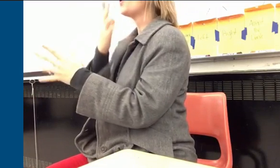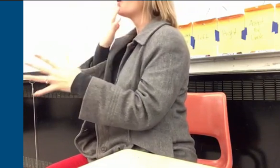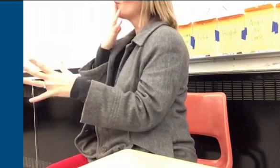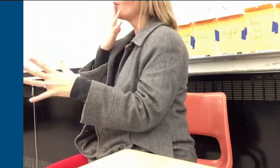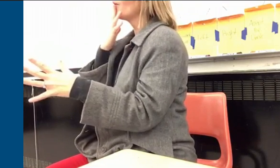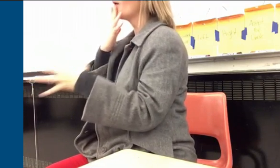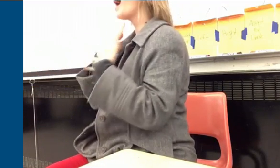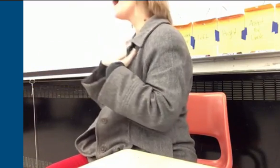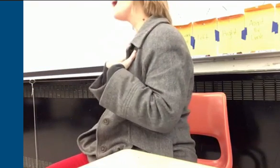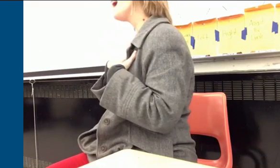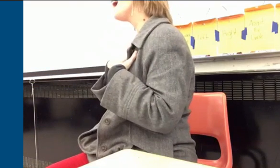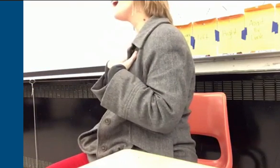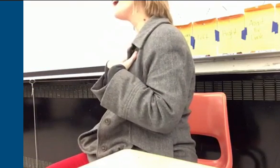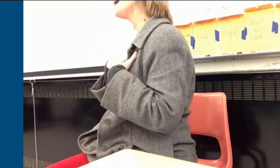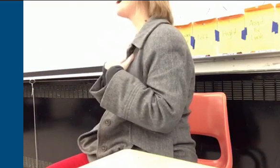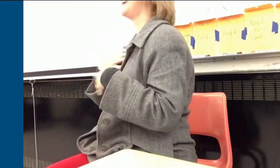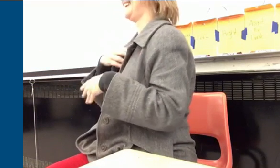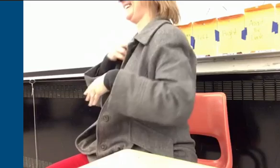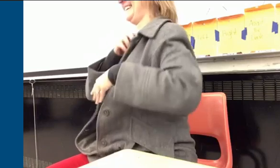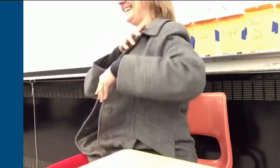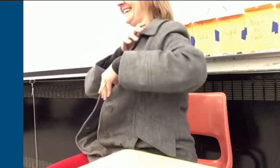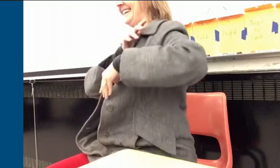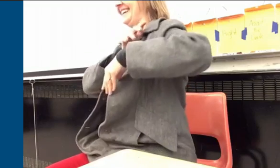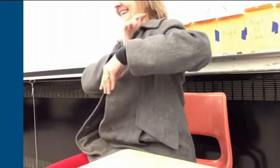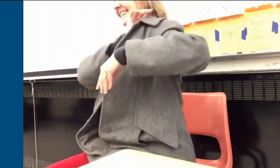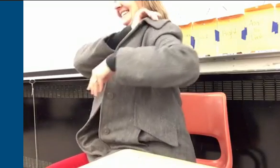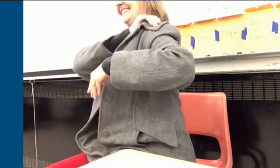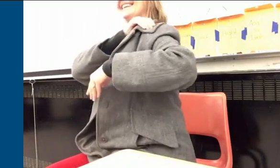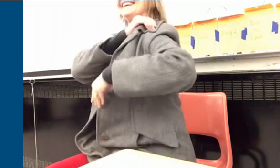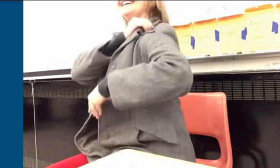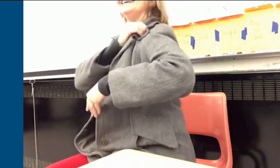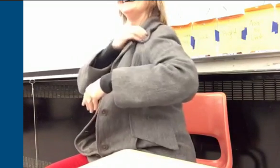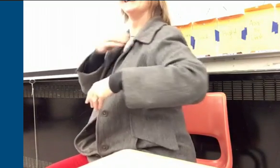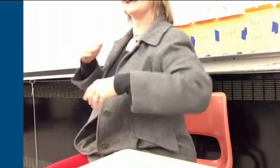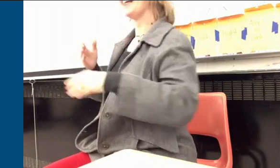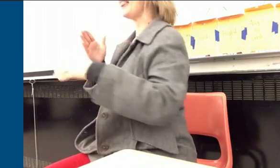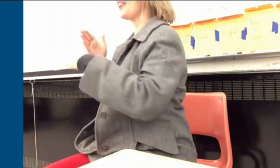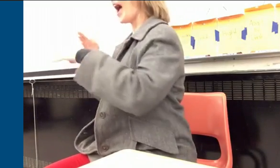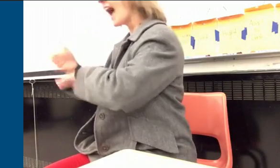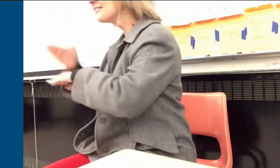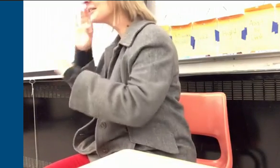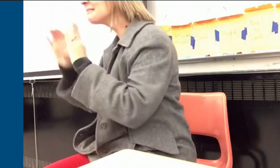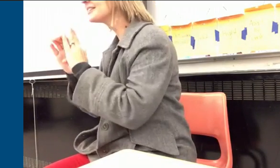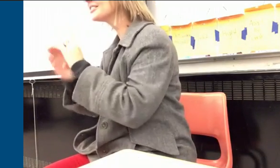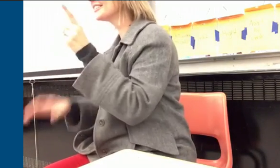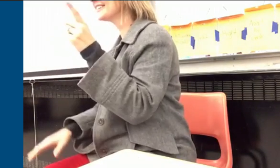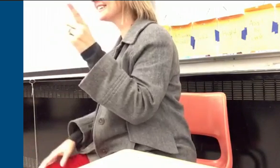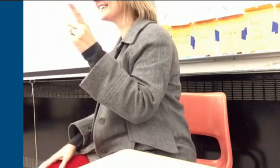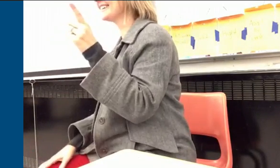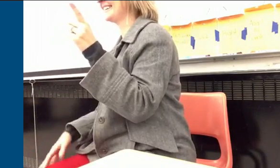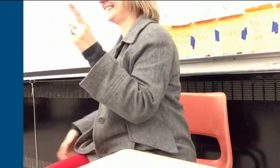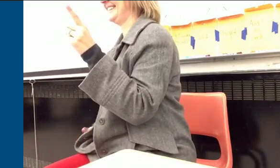Ooh, ah. Okay. Here is their after.